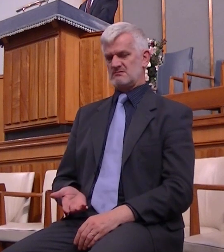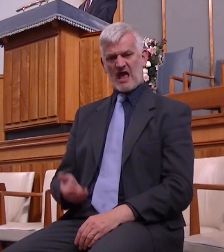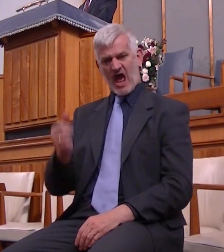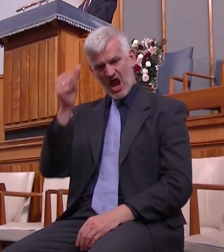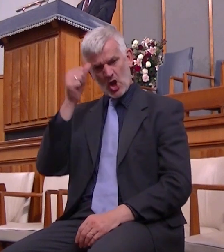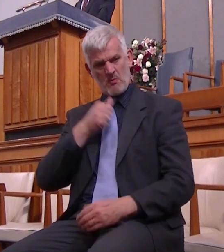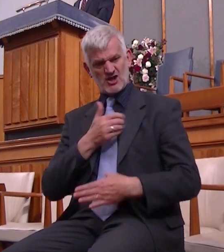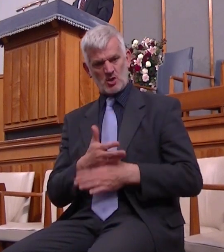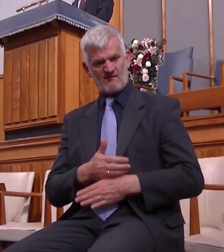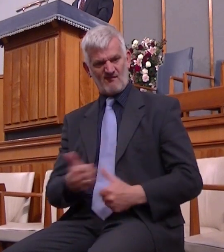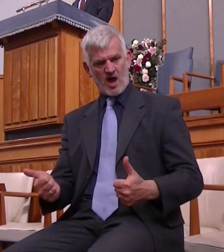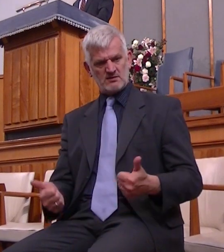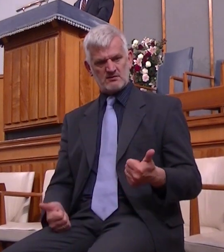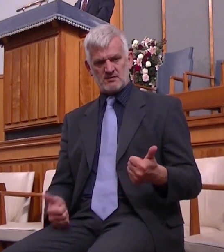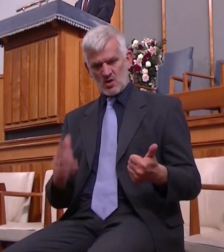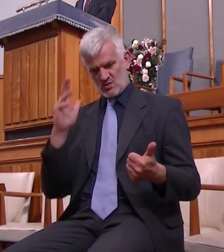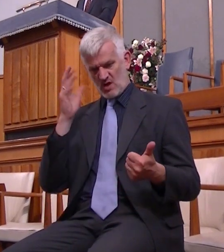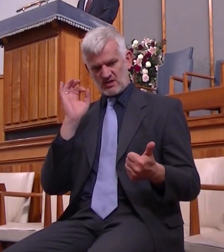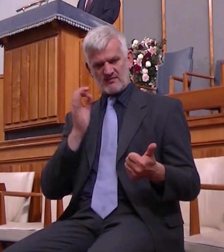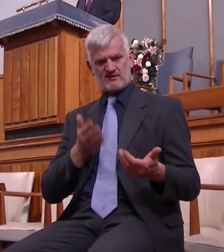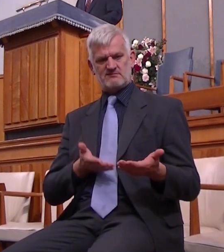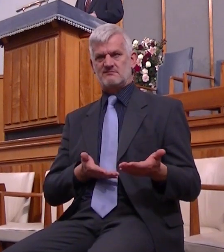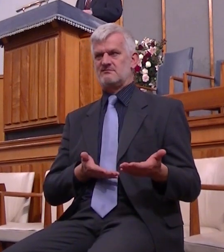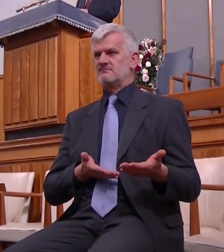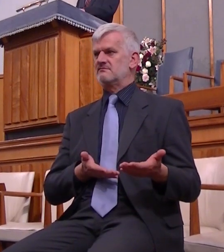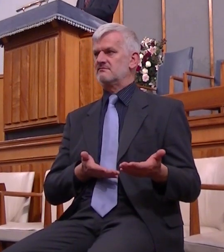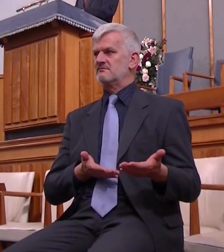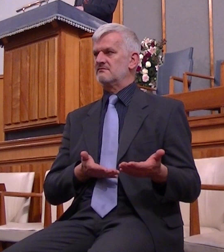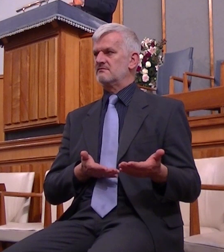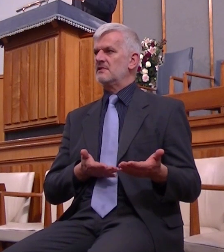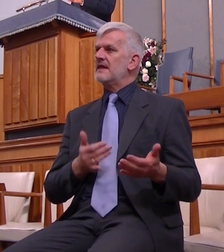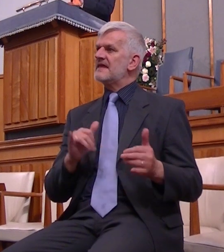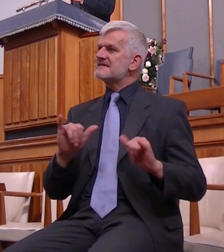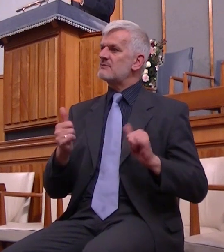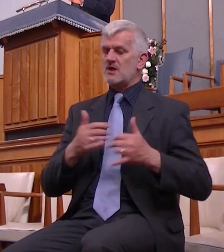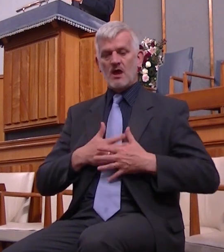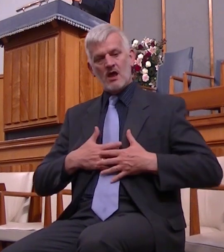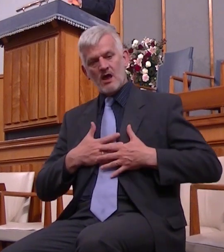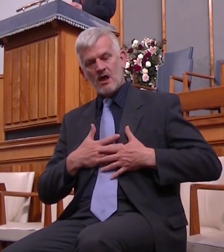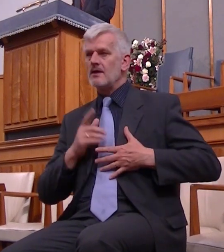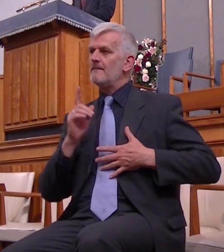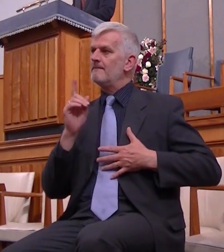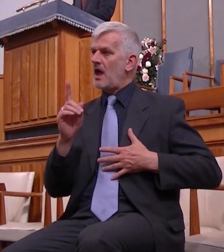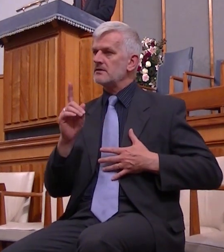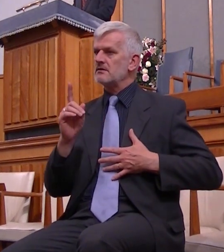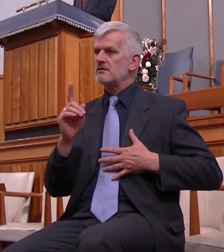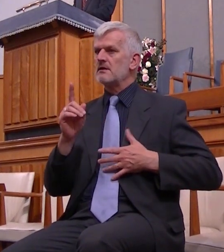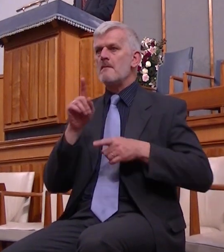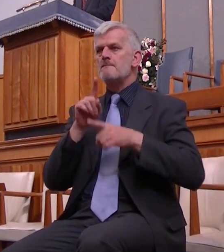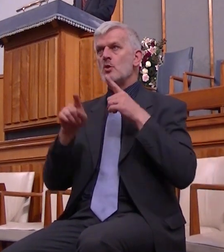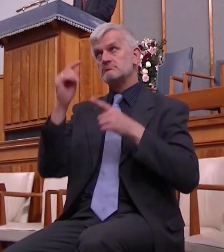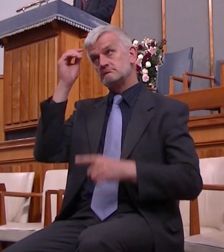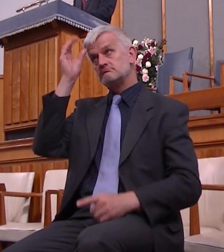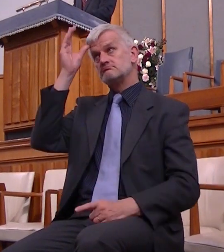maybe, or theoretical knowledge. Occasionally something may move you, but most of the knowledge that you have, it's